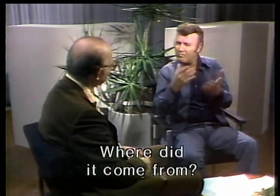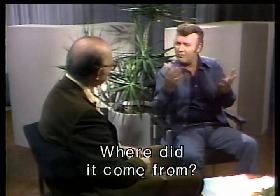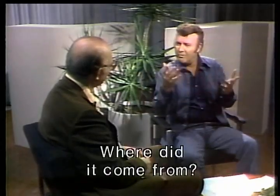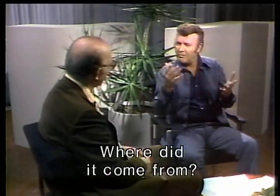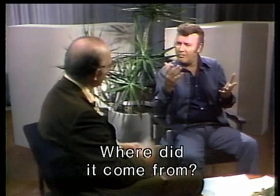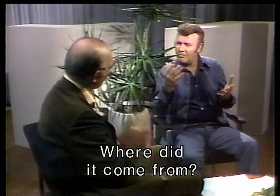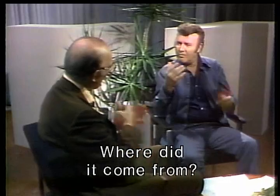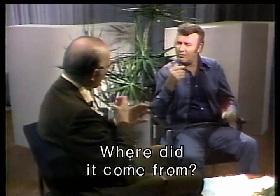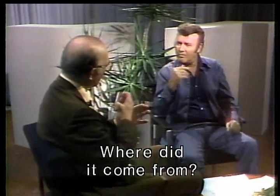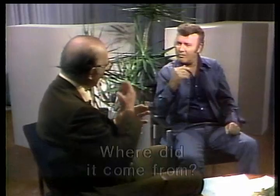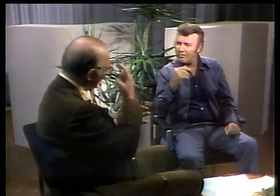From